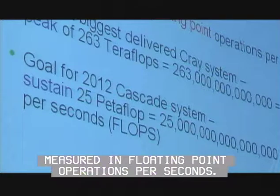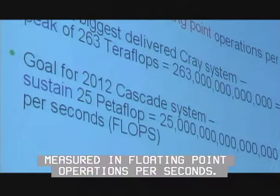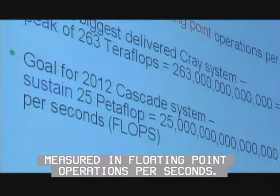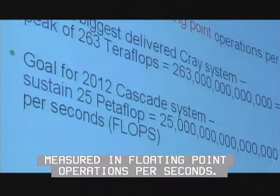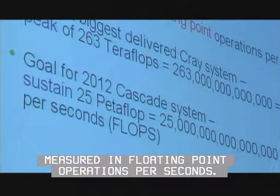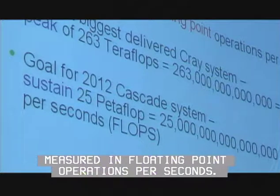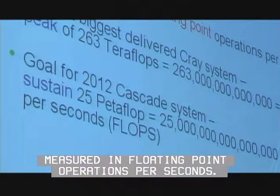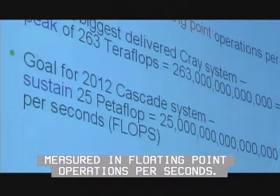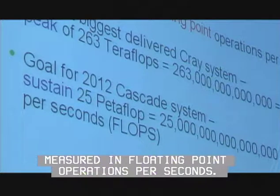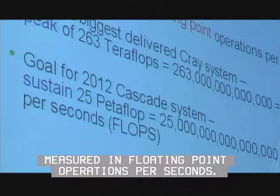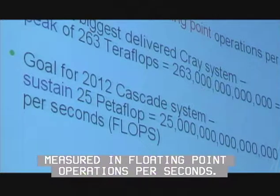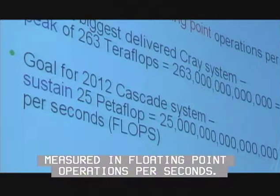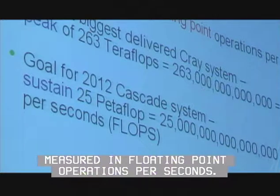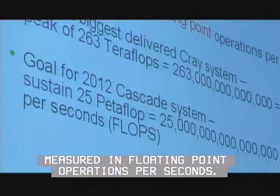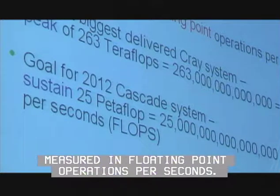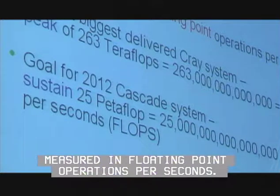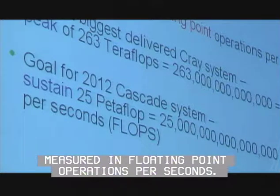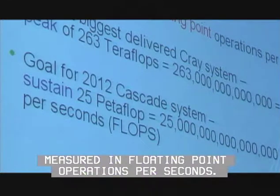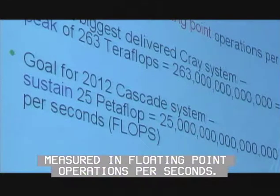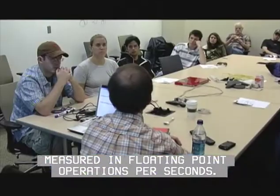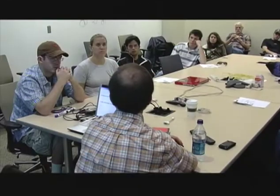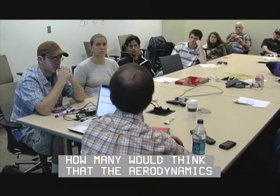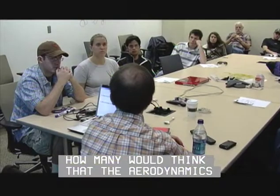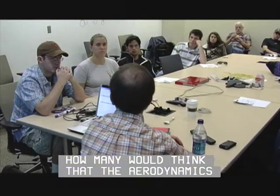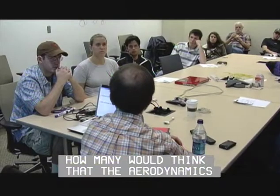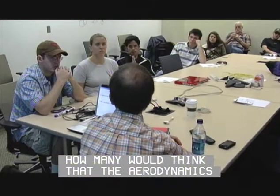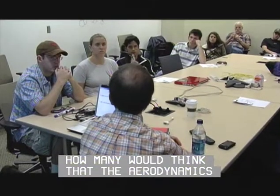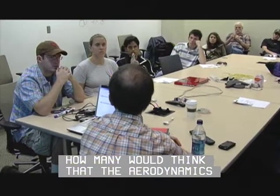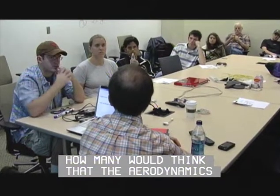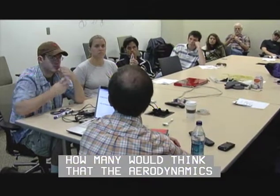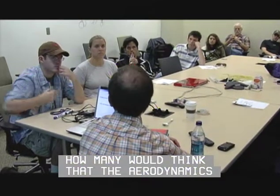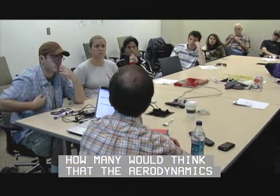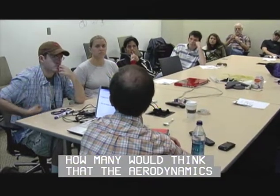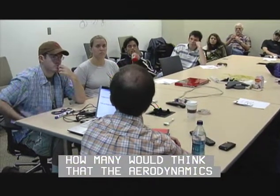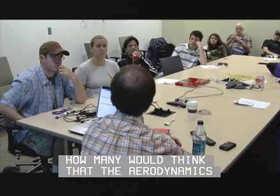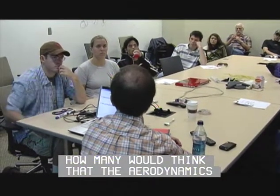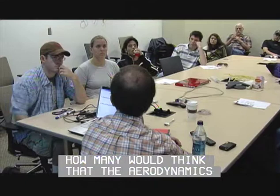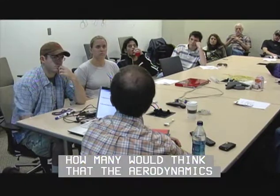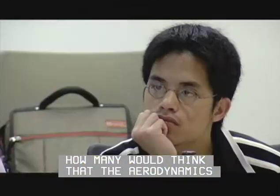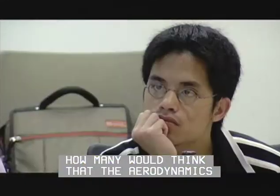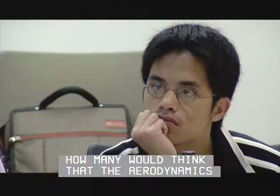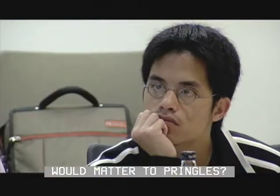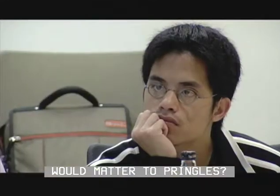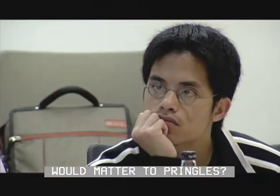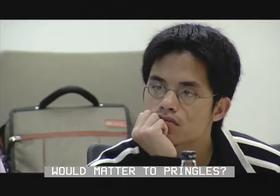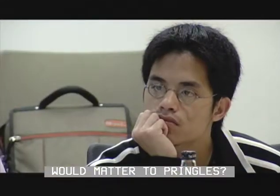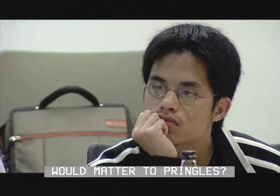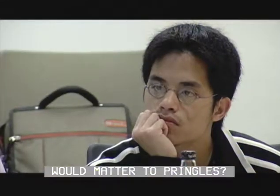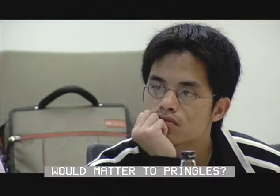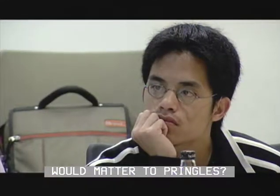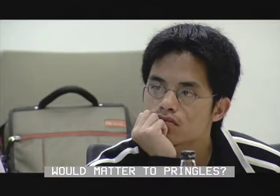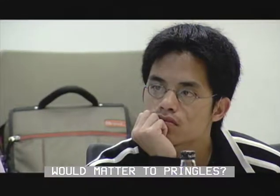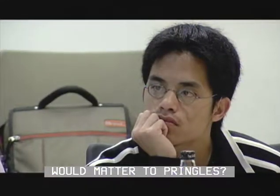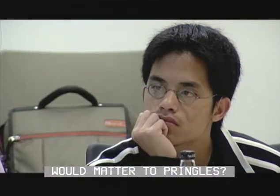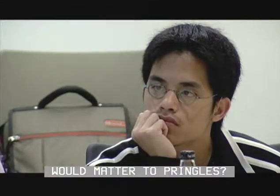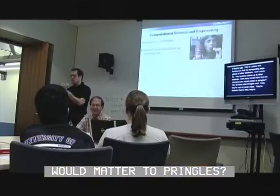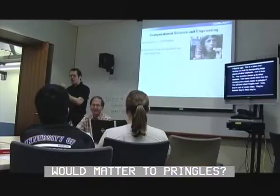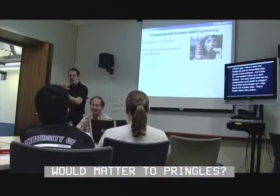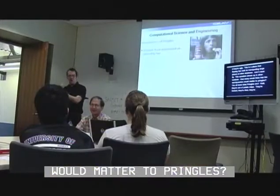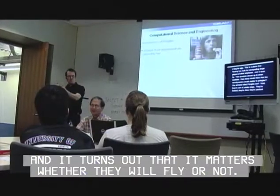point operations per second. How many would think that the aerodynamics would matter to Pringles? And it